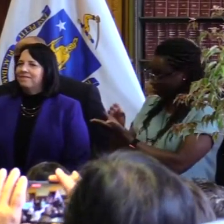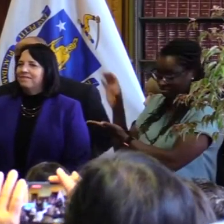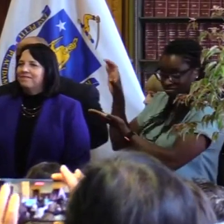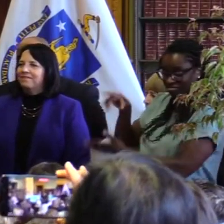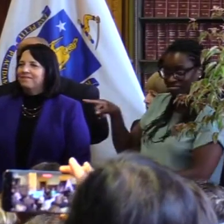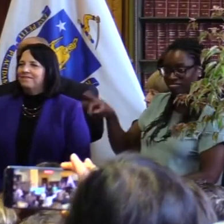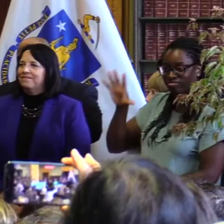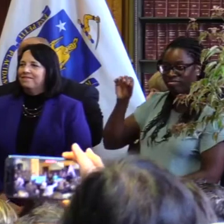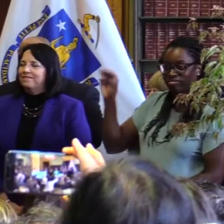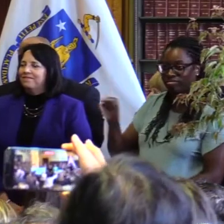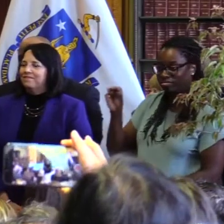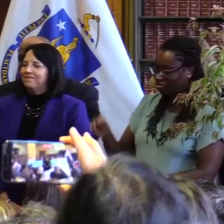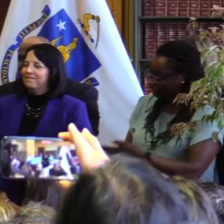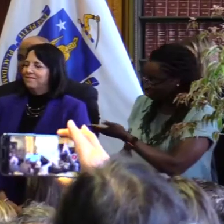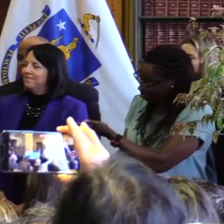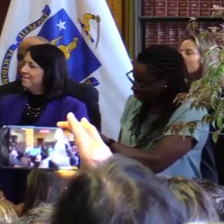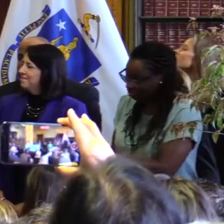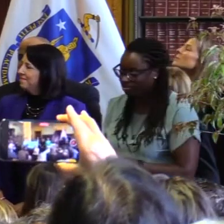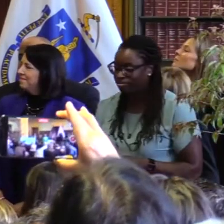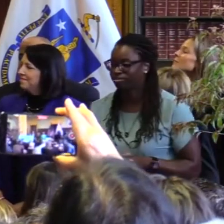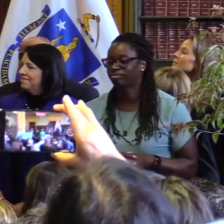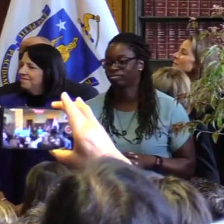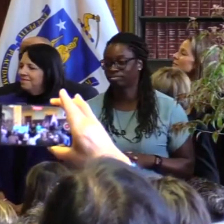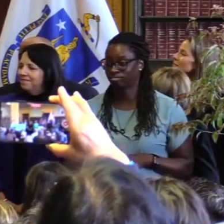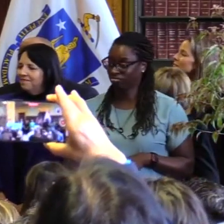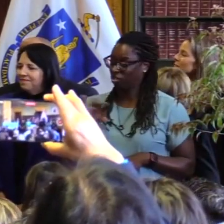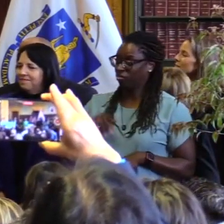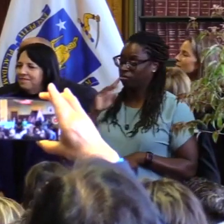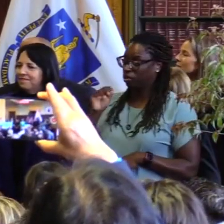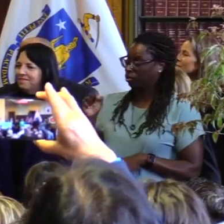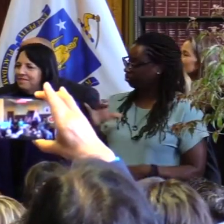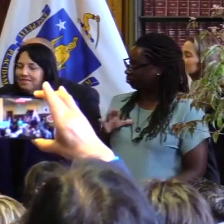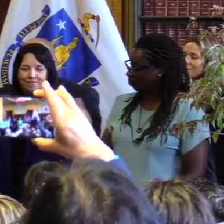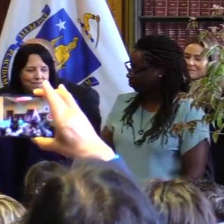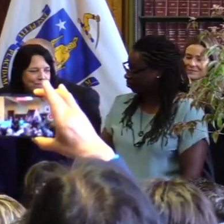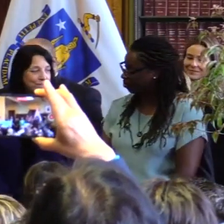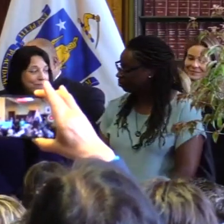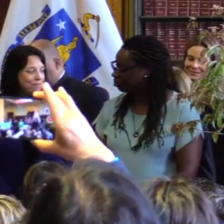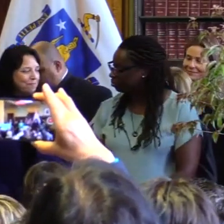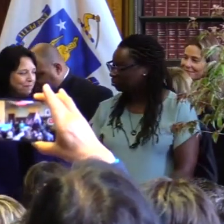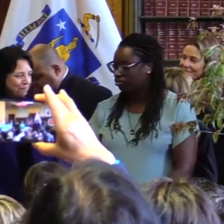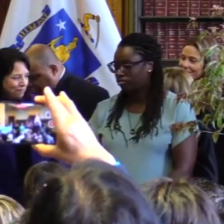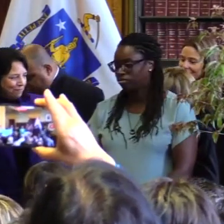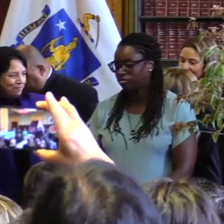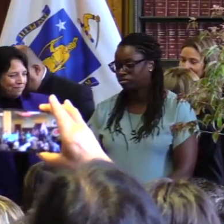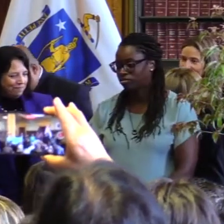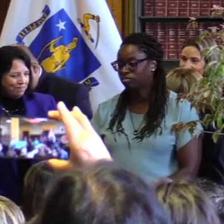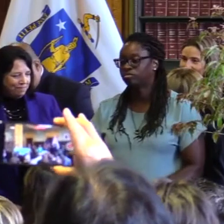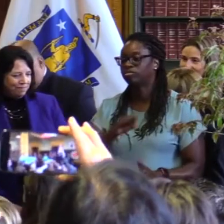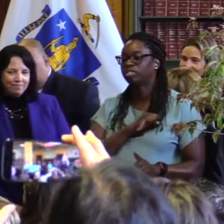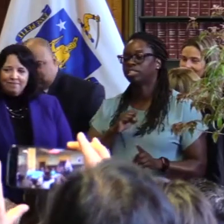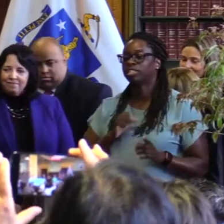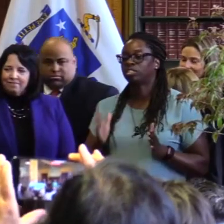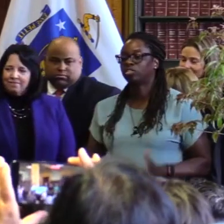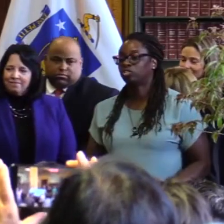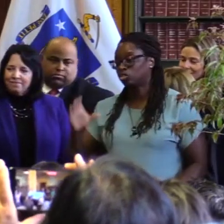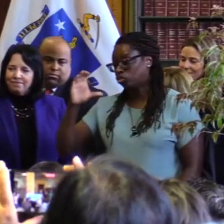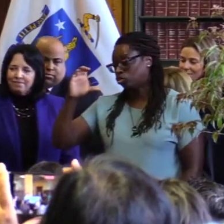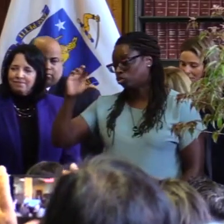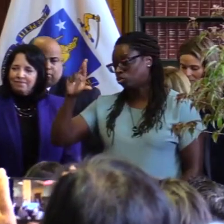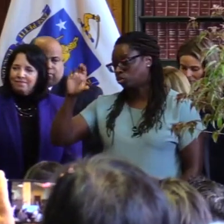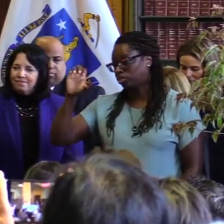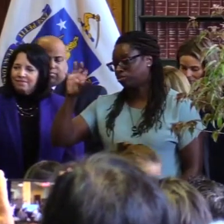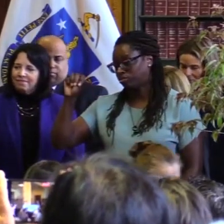of Massachusetts. I now want to invite to the podium Senator Cindy Cream, who's chair of the Committee on Global Warming and Climate